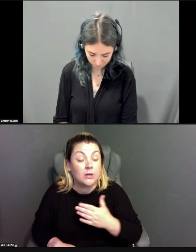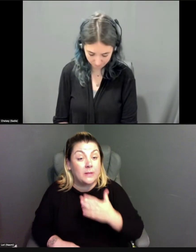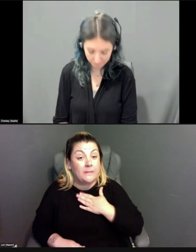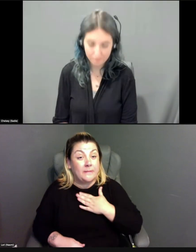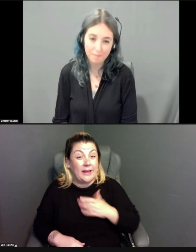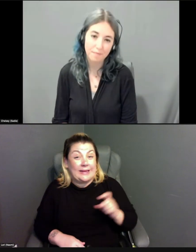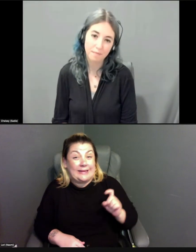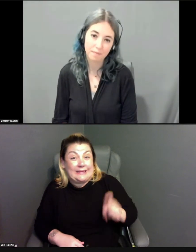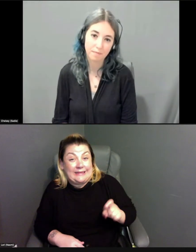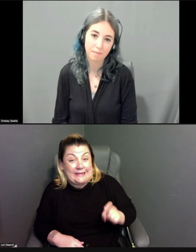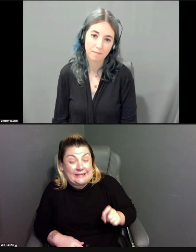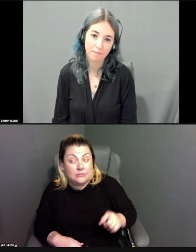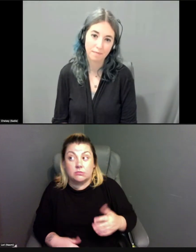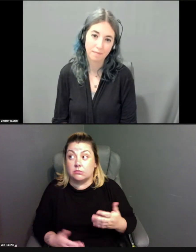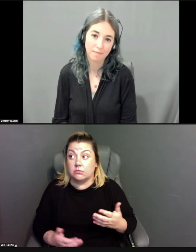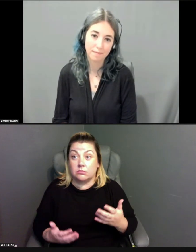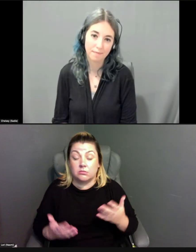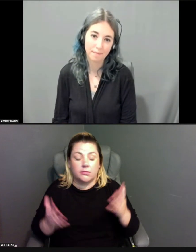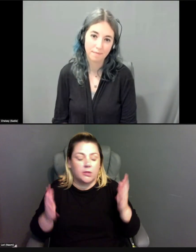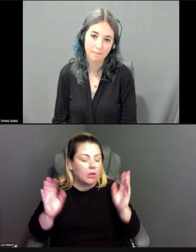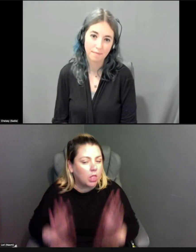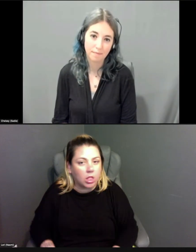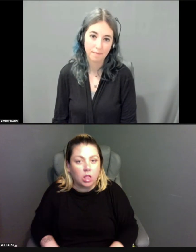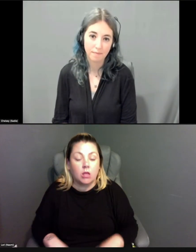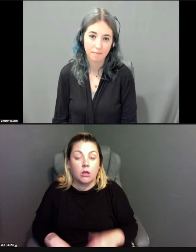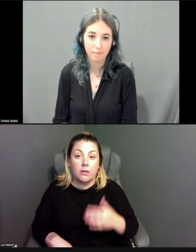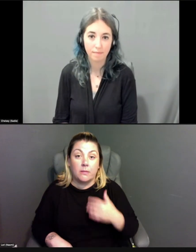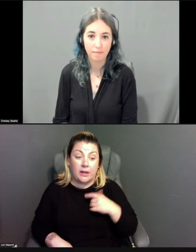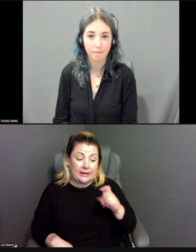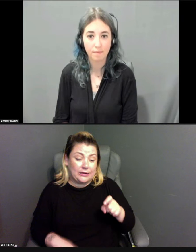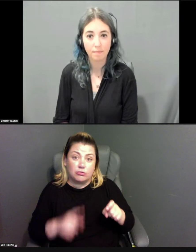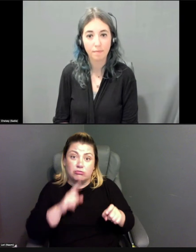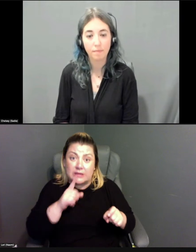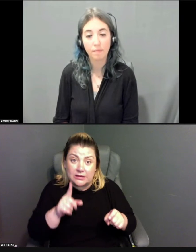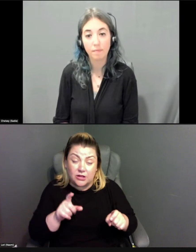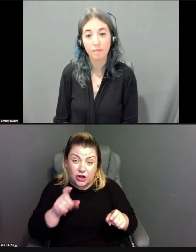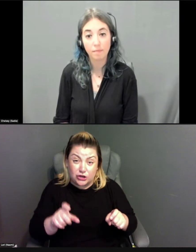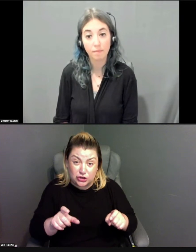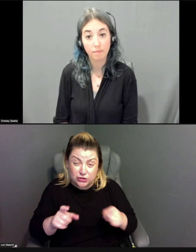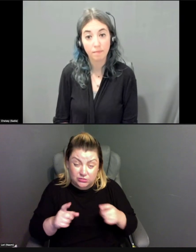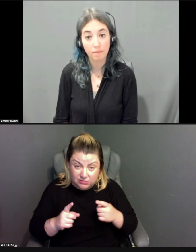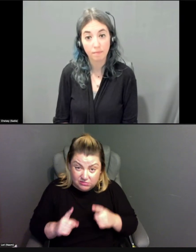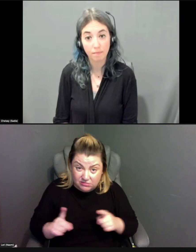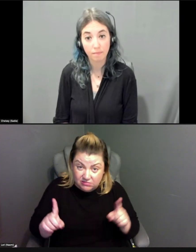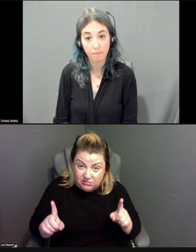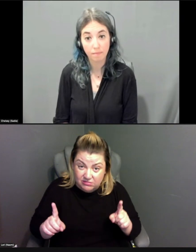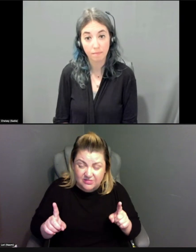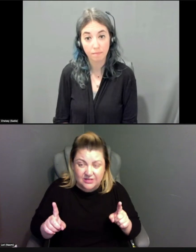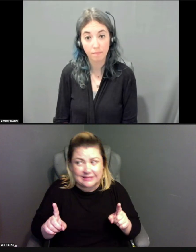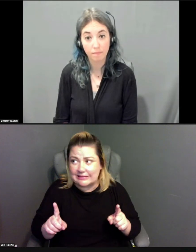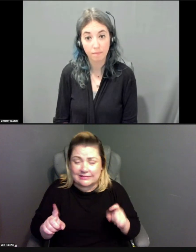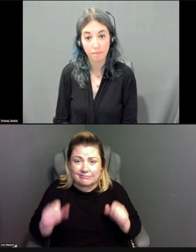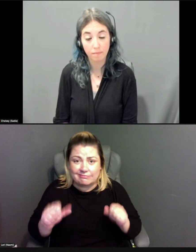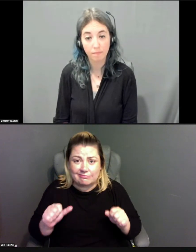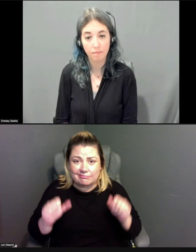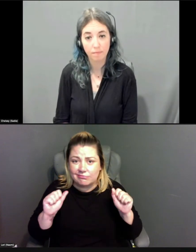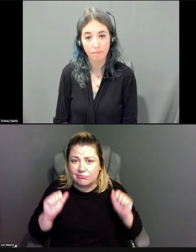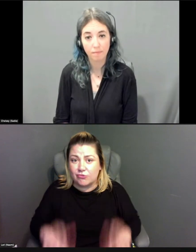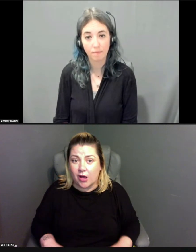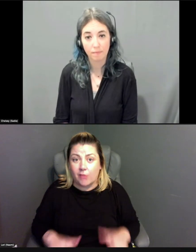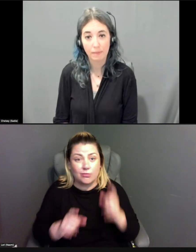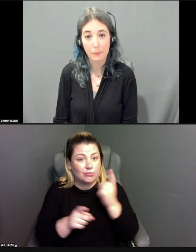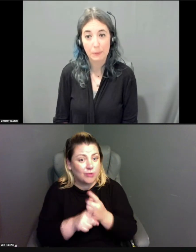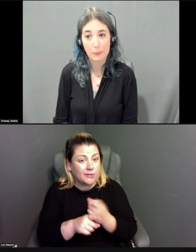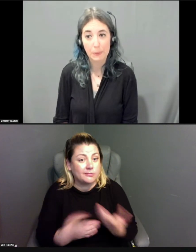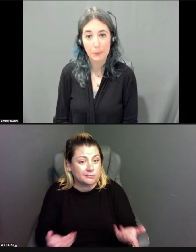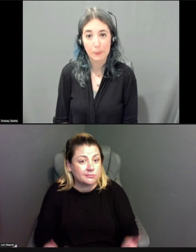and whether or not those needs are valid and whether we deserve to have them met in the first place. Can we talk